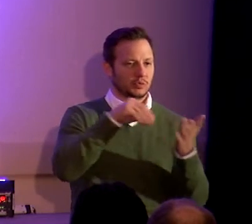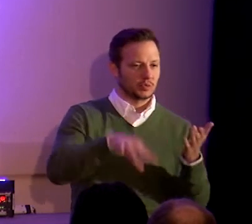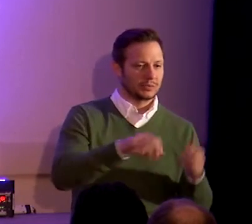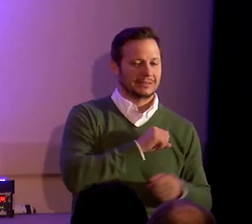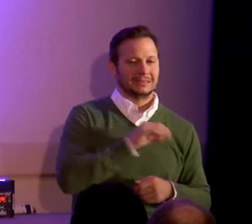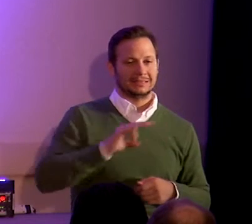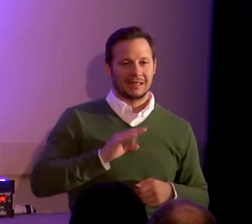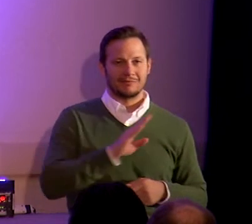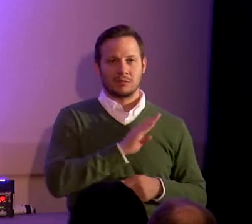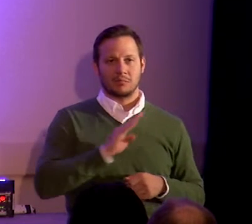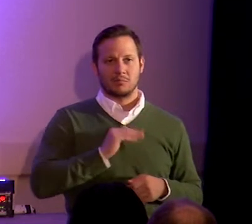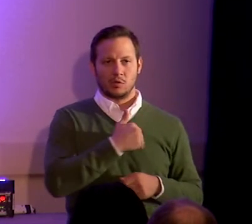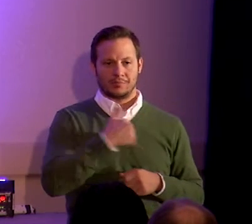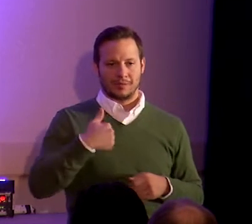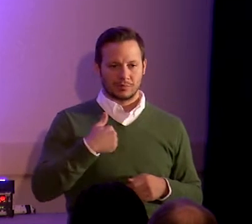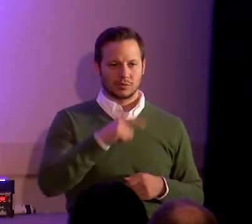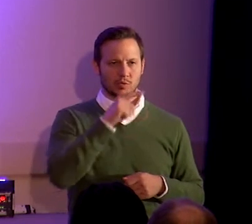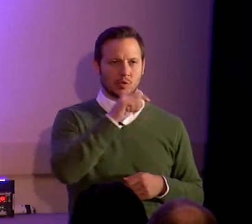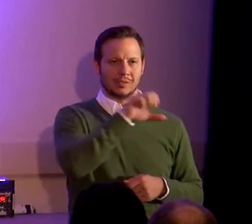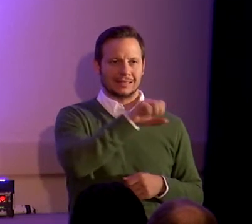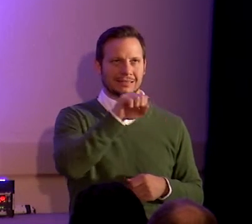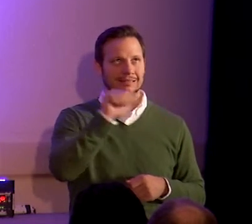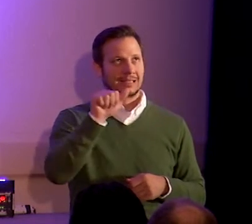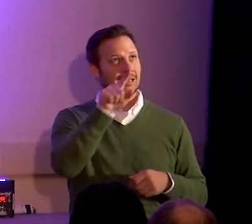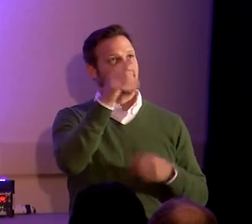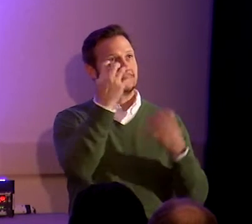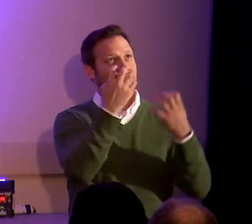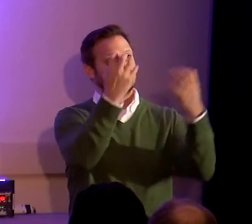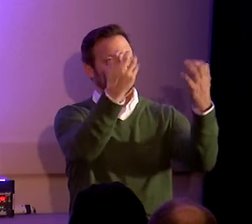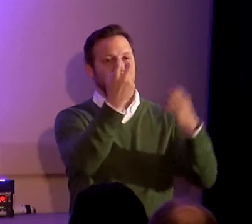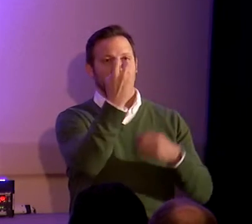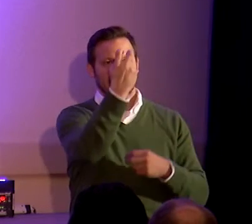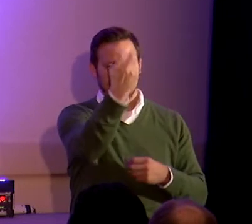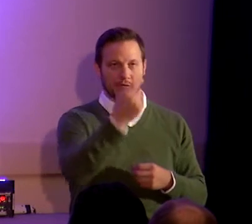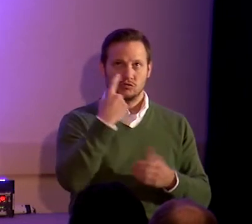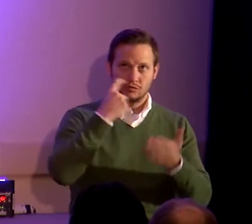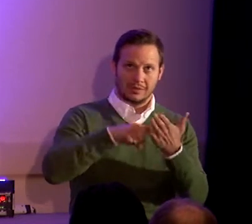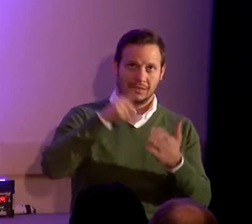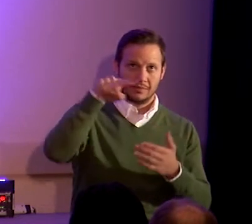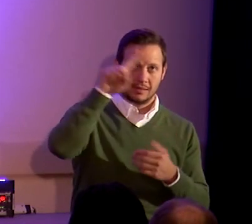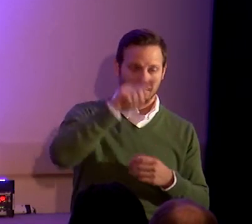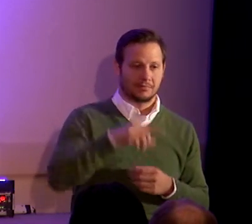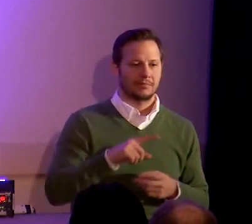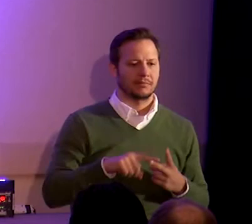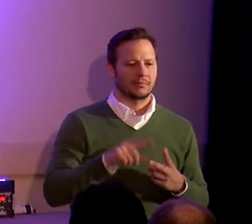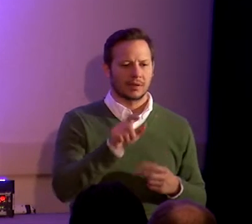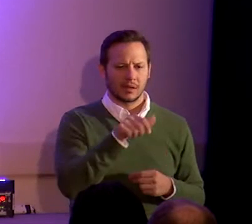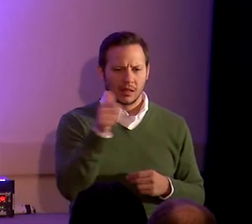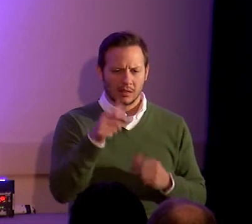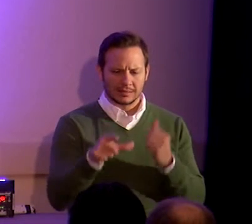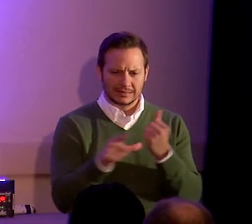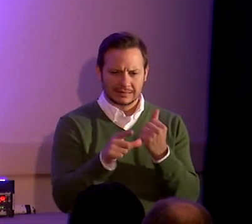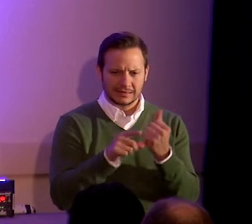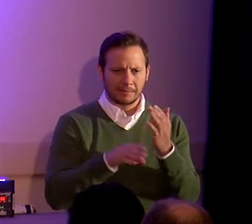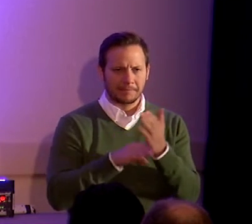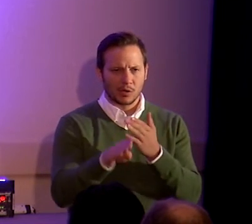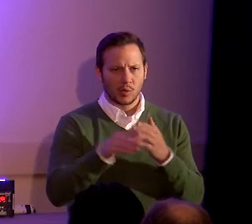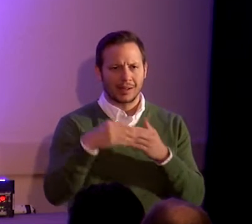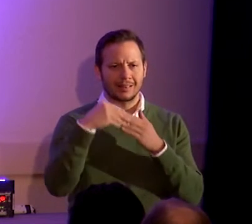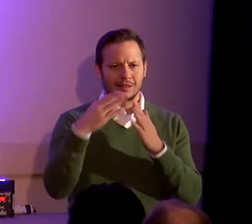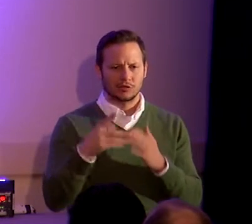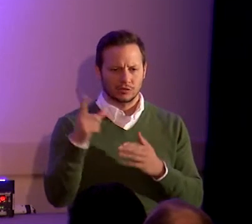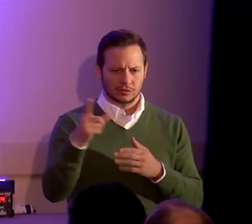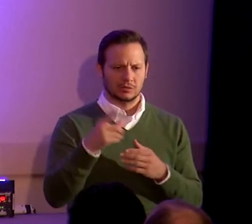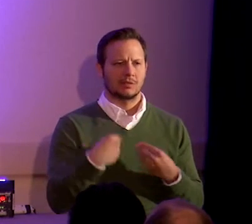board members from the Secular Student Alliance who were watching up in the gallery. Representative Ruben Gallego, our assistant minority leader, offered an inclusive